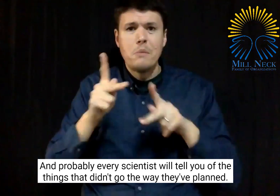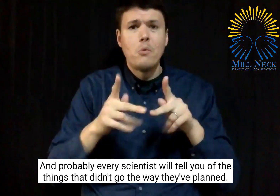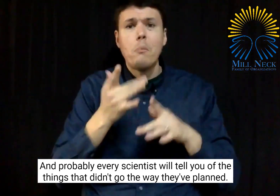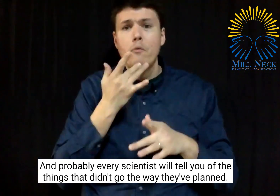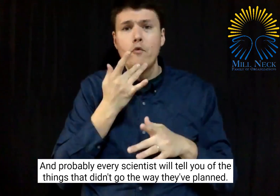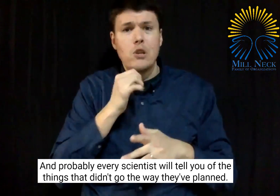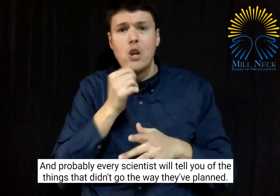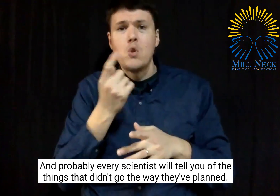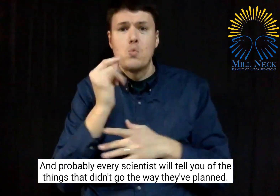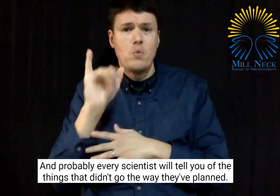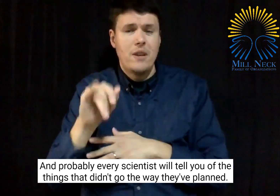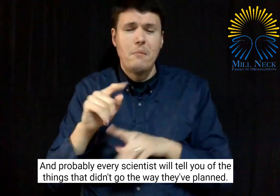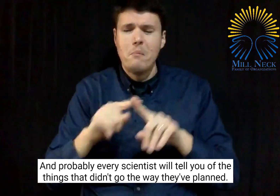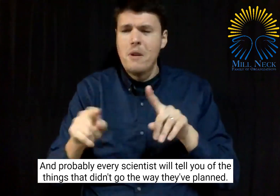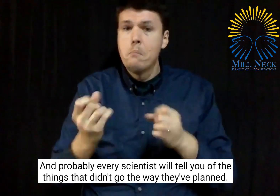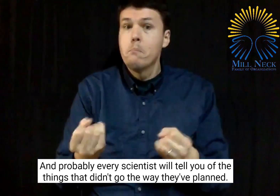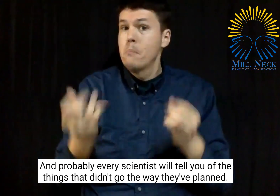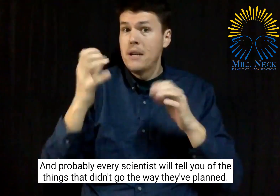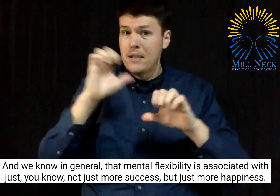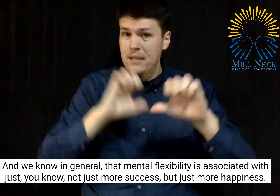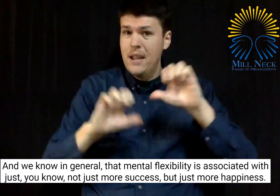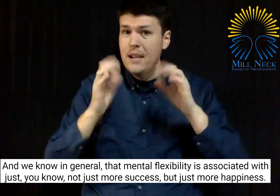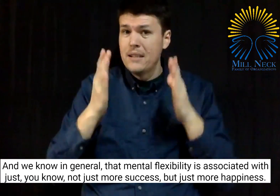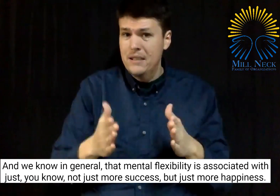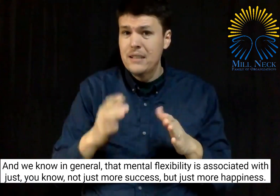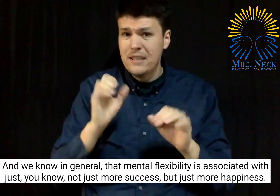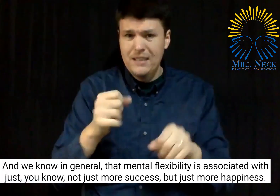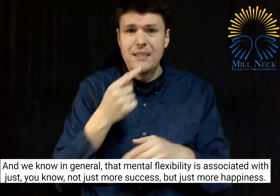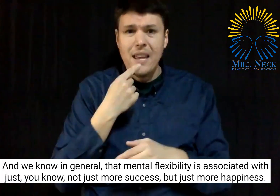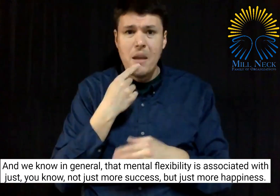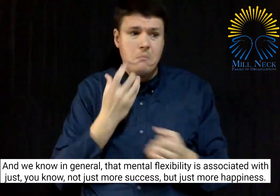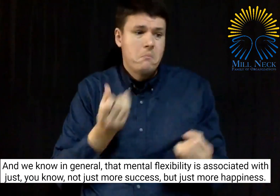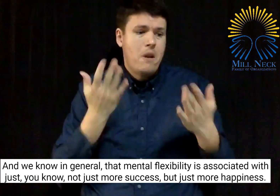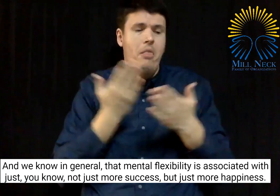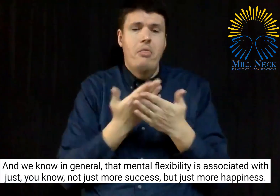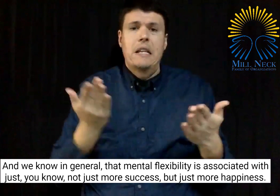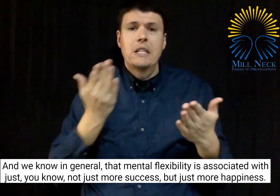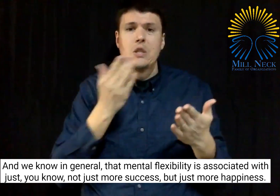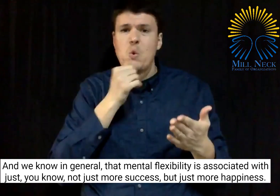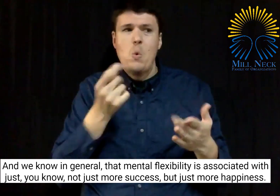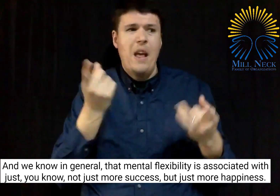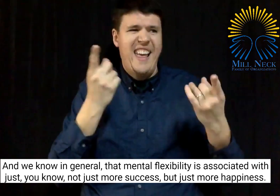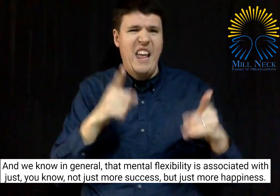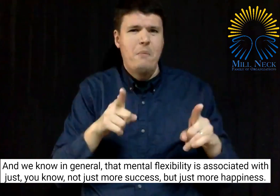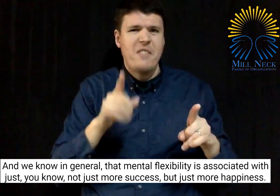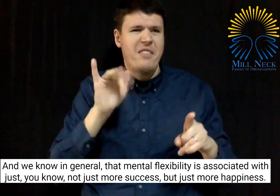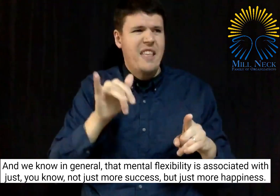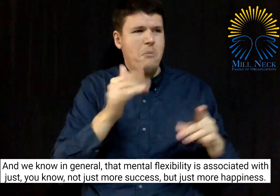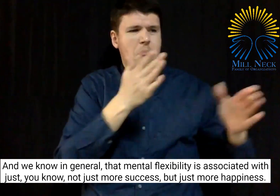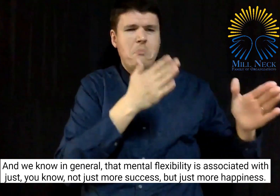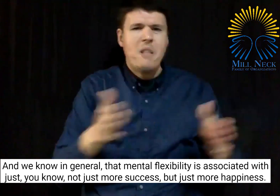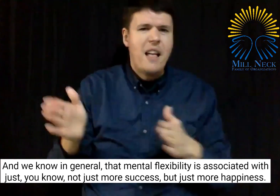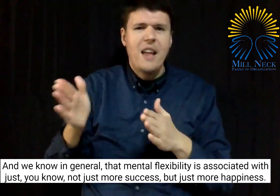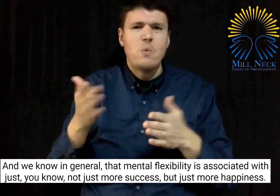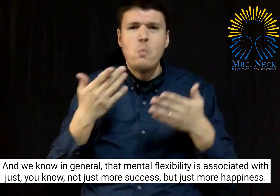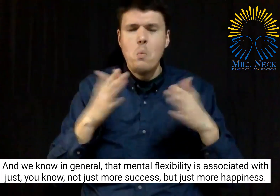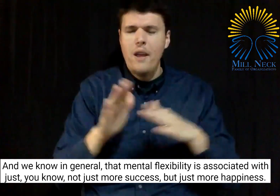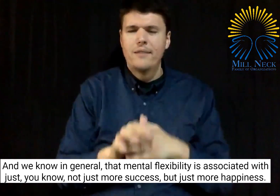of the things that didn't go the way they planned. And we know in general that mental flexibility is associated with just, not just more success, but